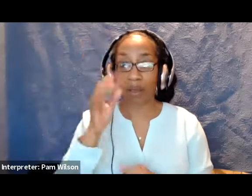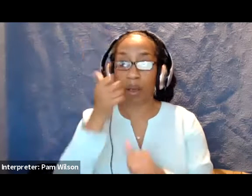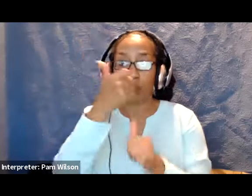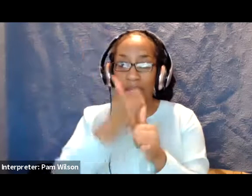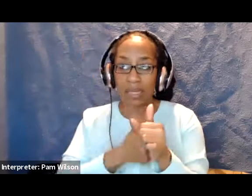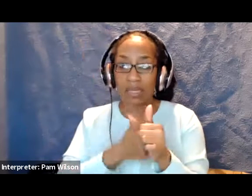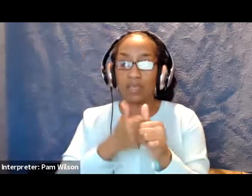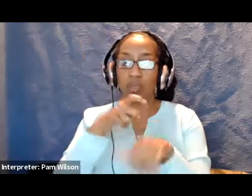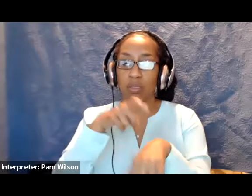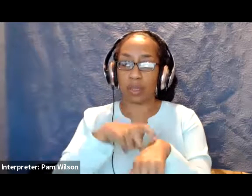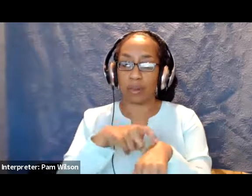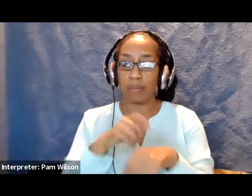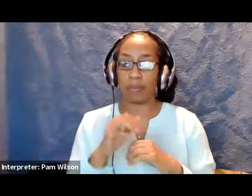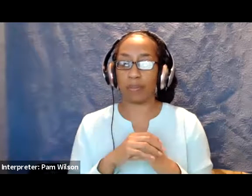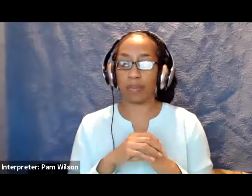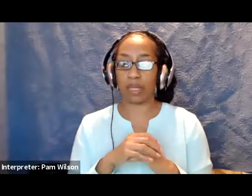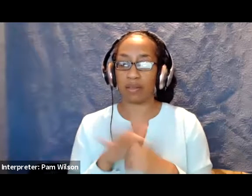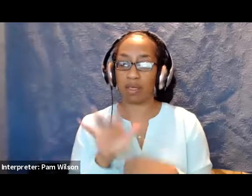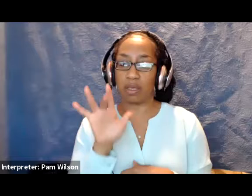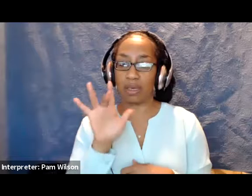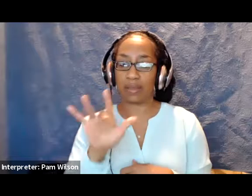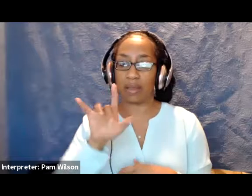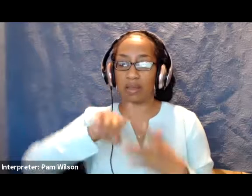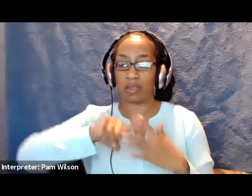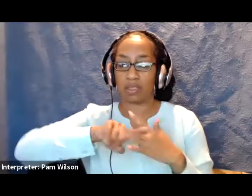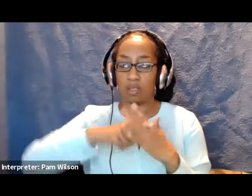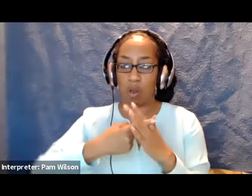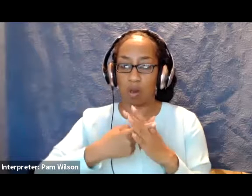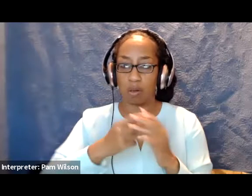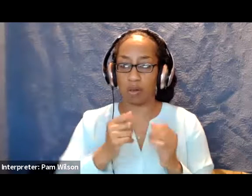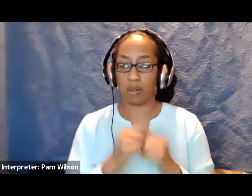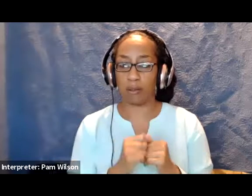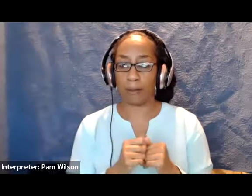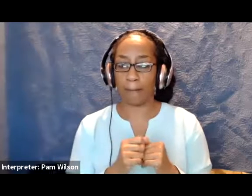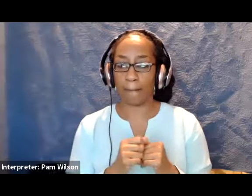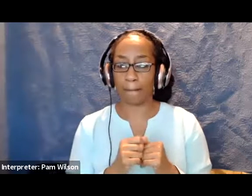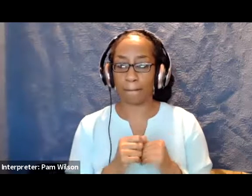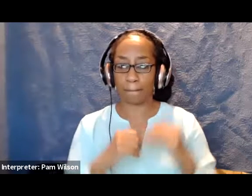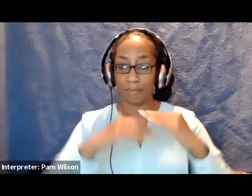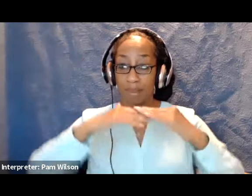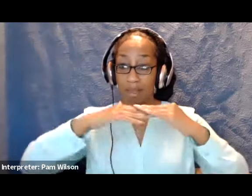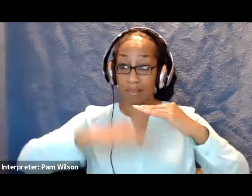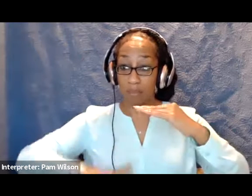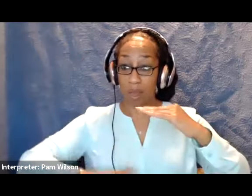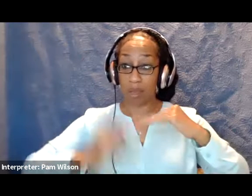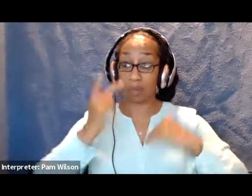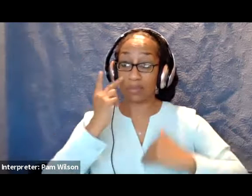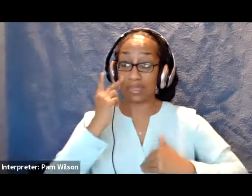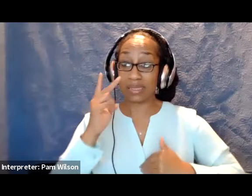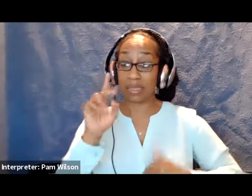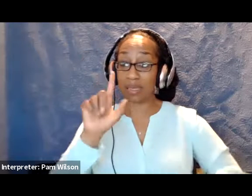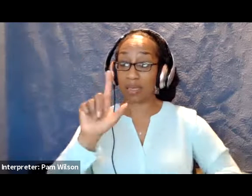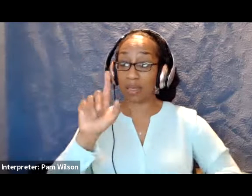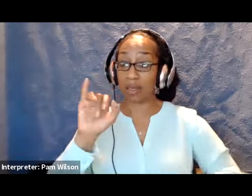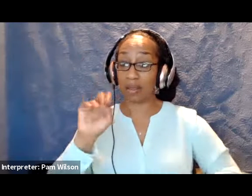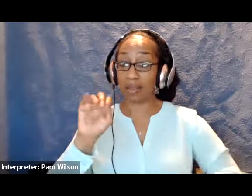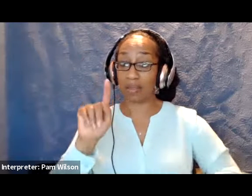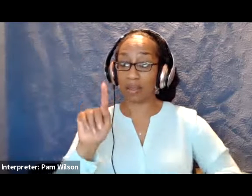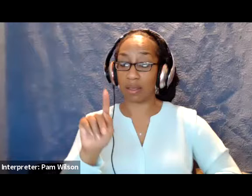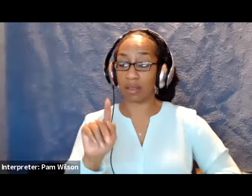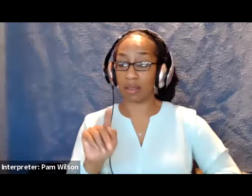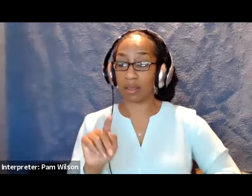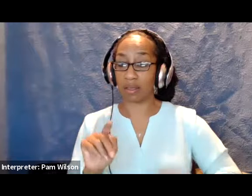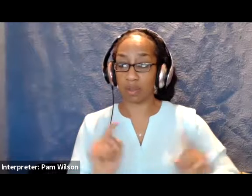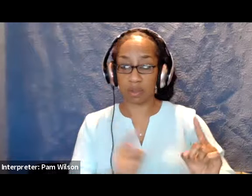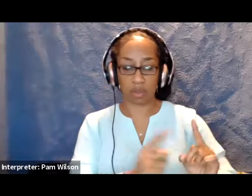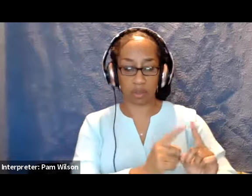click start. You're going to notice at the bottom here, again, I've given you links to where you can